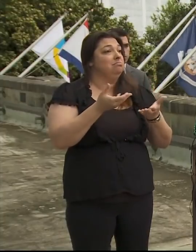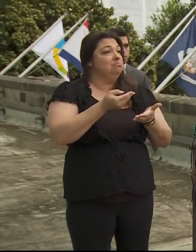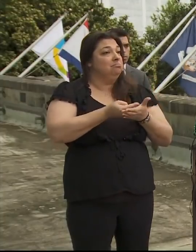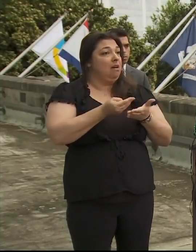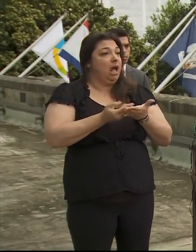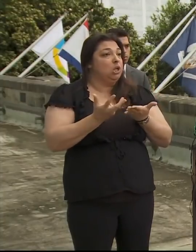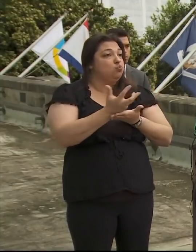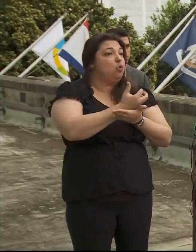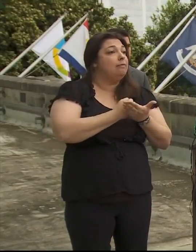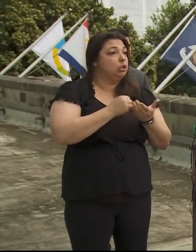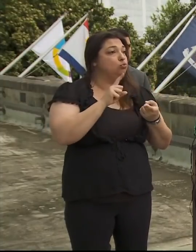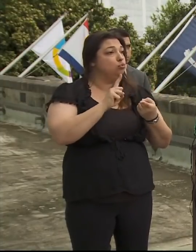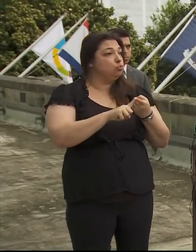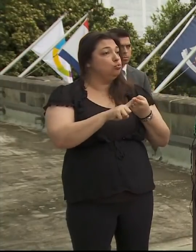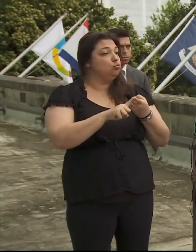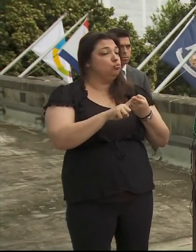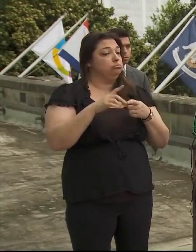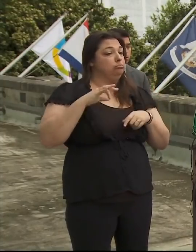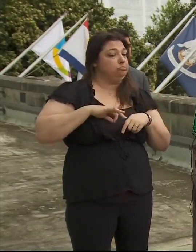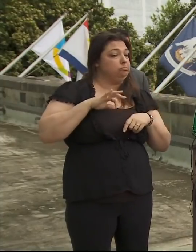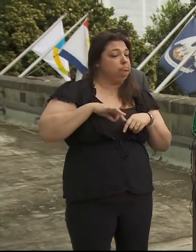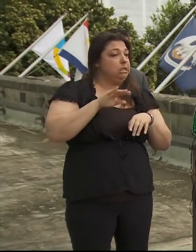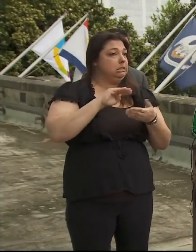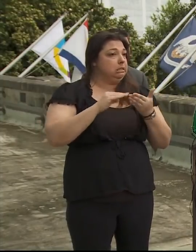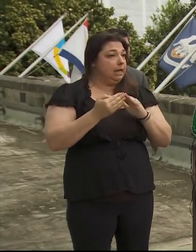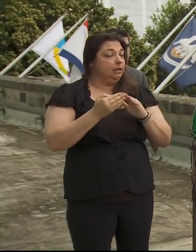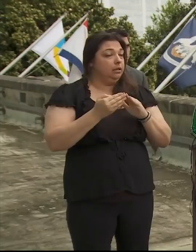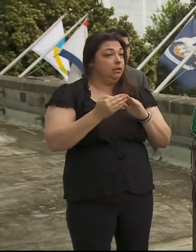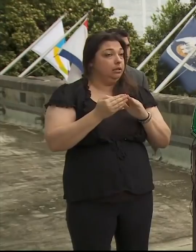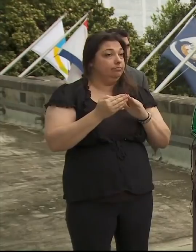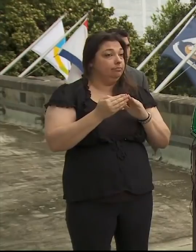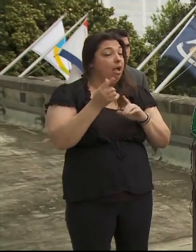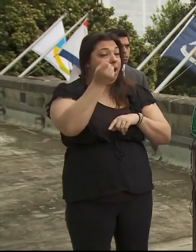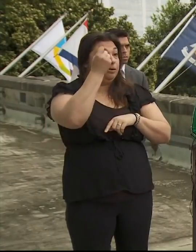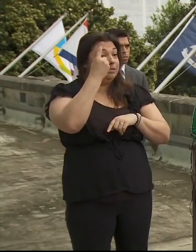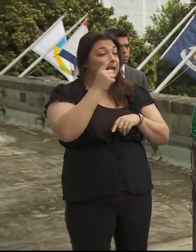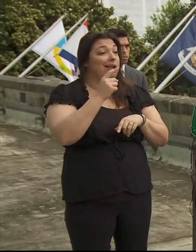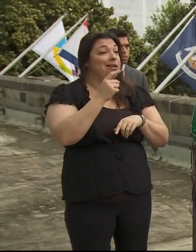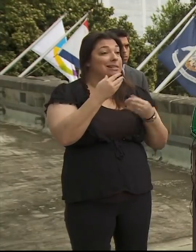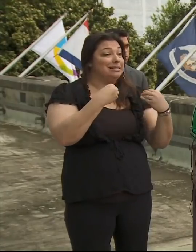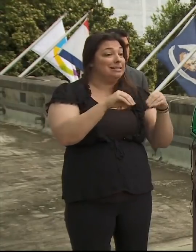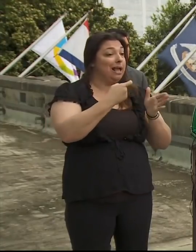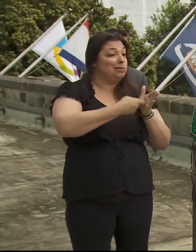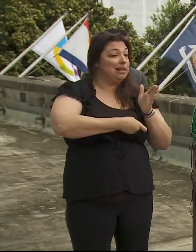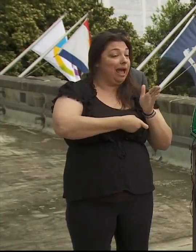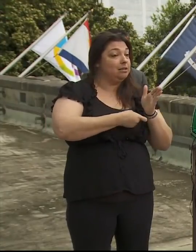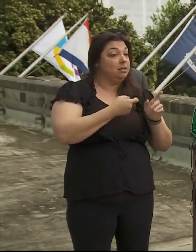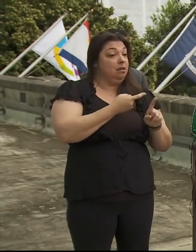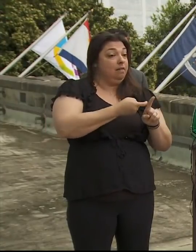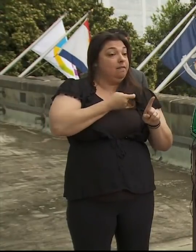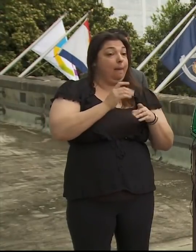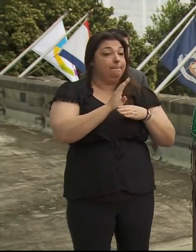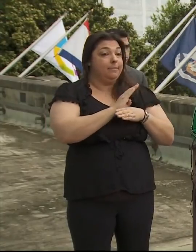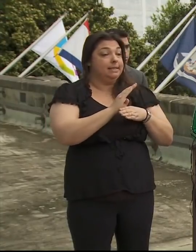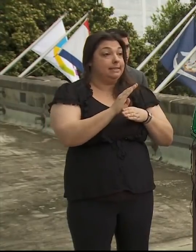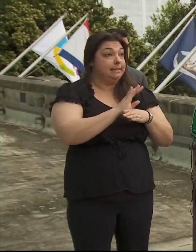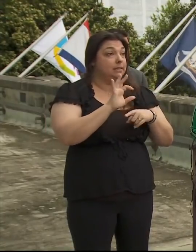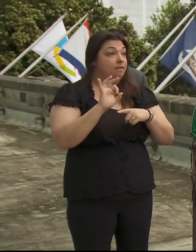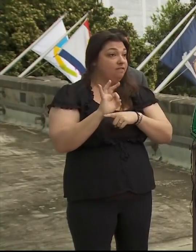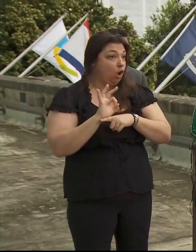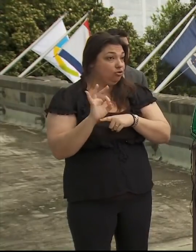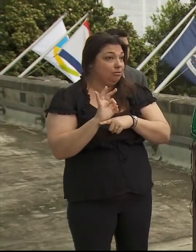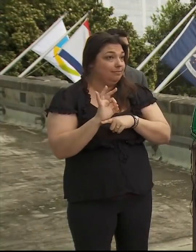of revenue to the city coffers. Keep in mind that sales tax that are generated through business